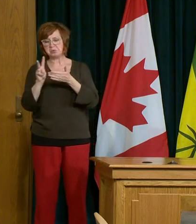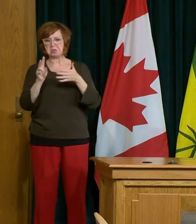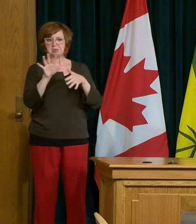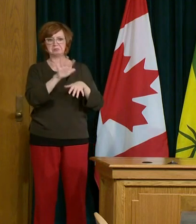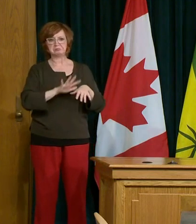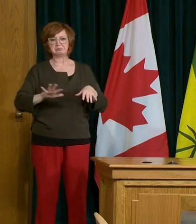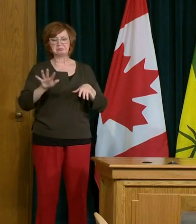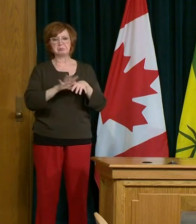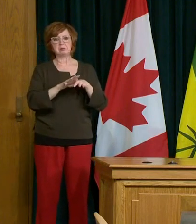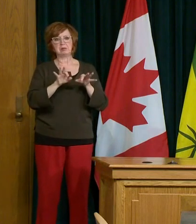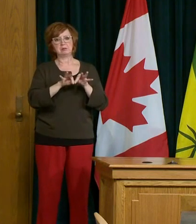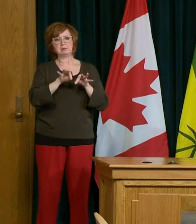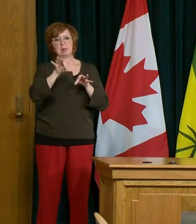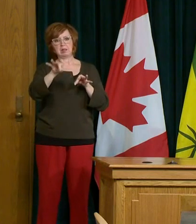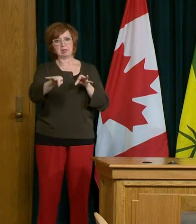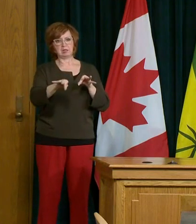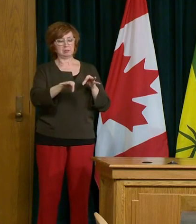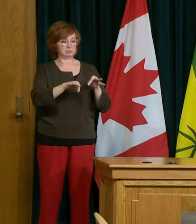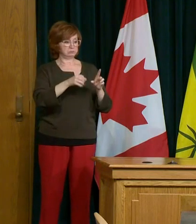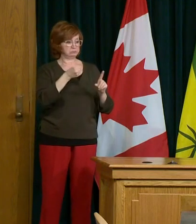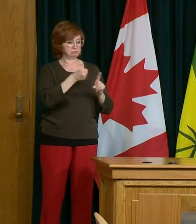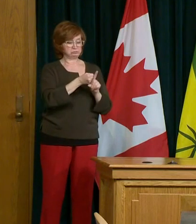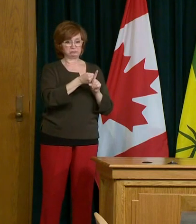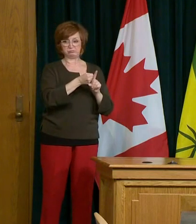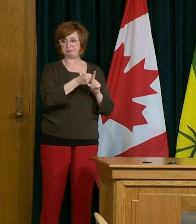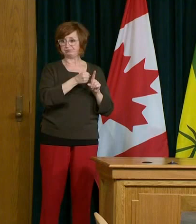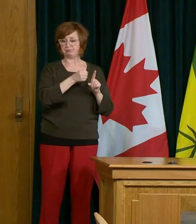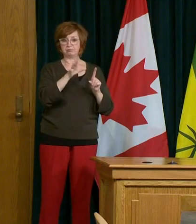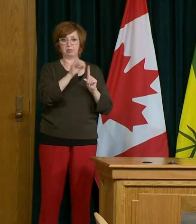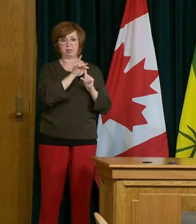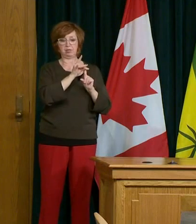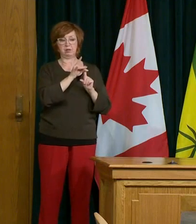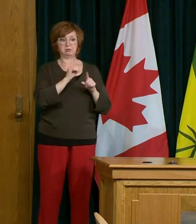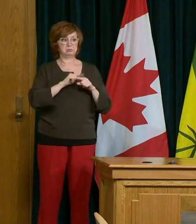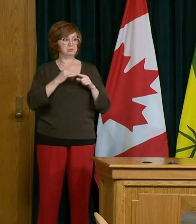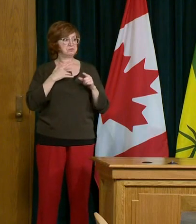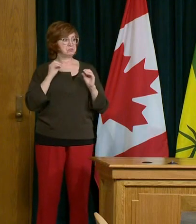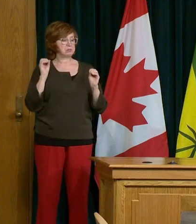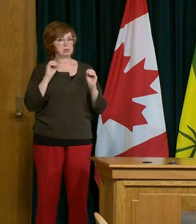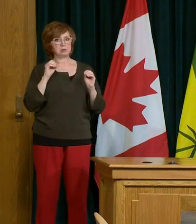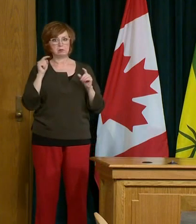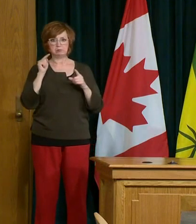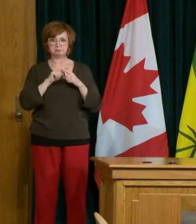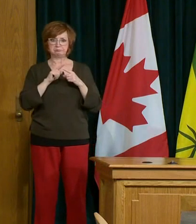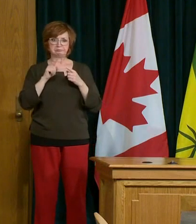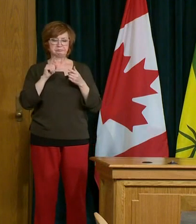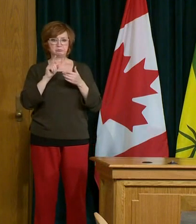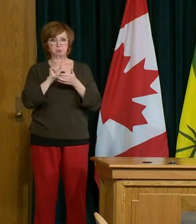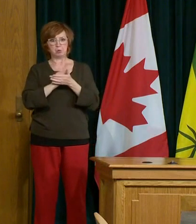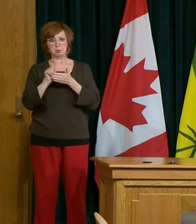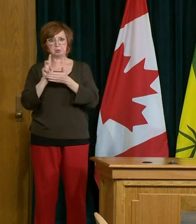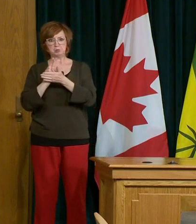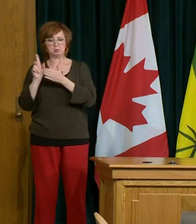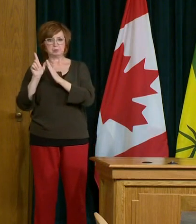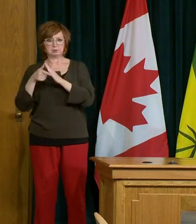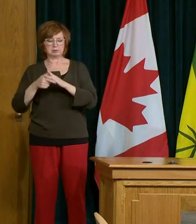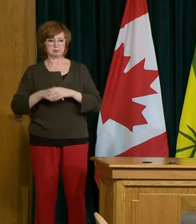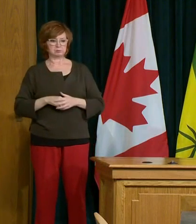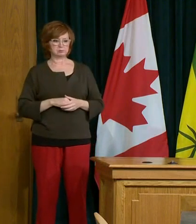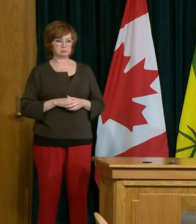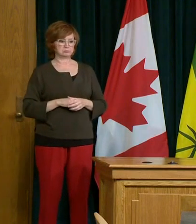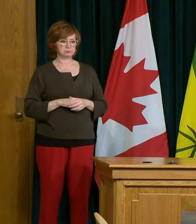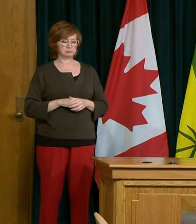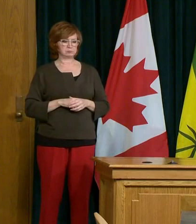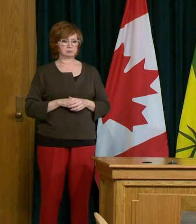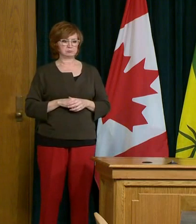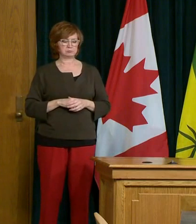out of our cases, there were well upwards of 2,500 contacts that are generated, and on average, a